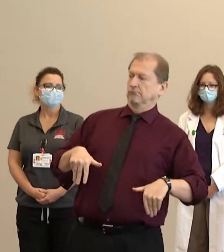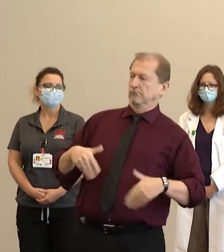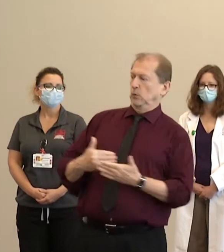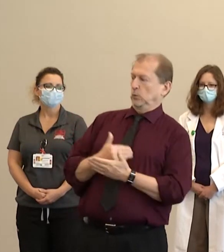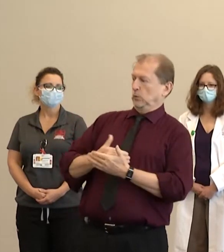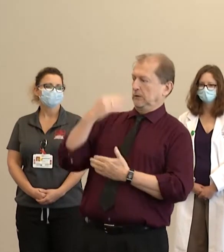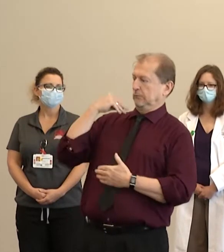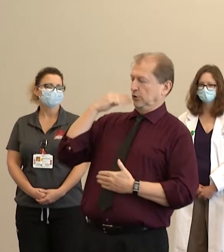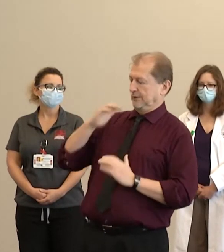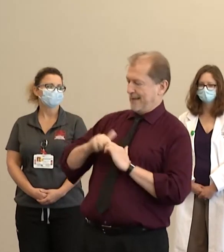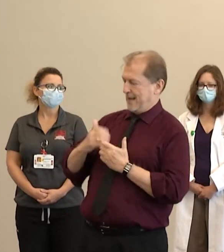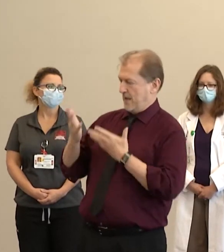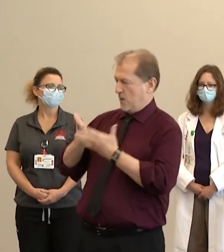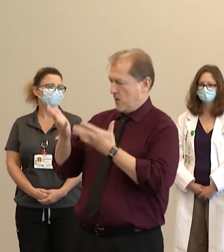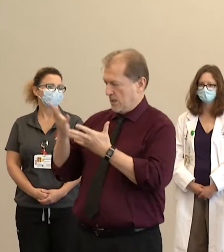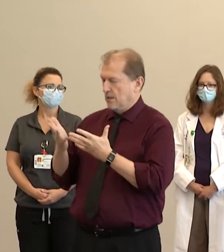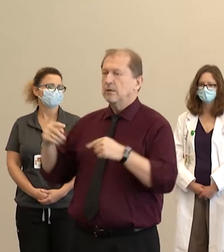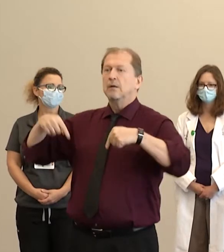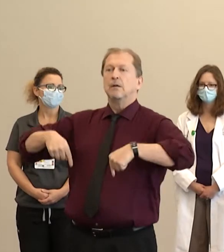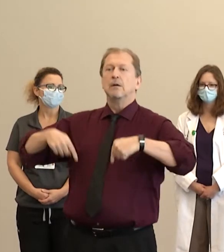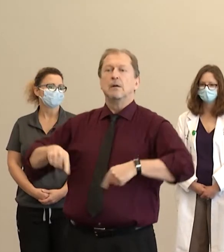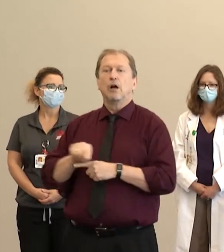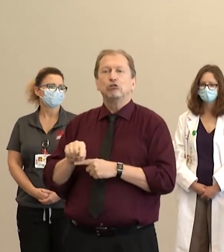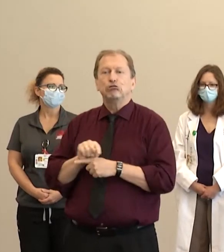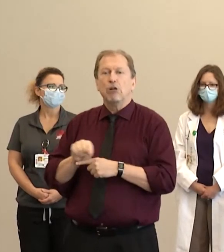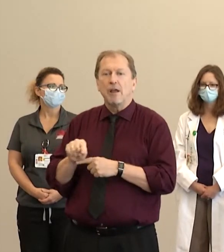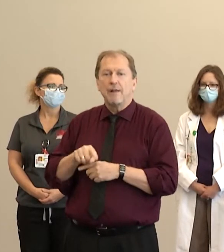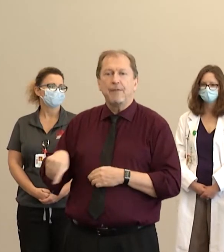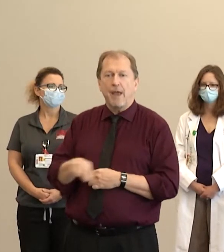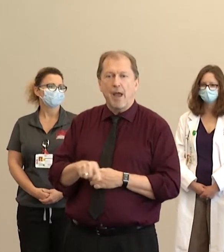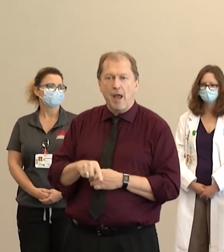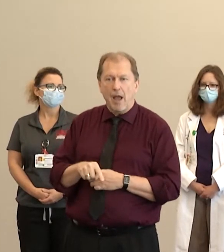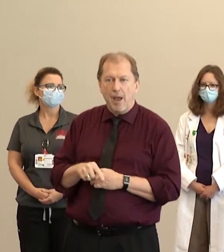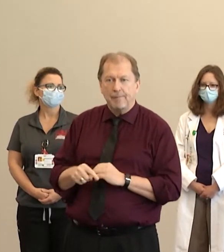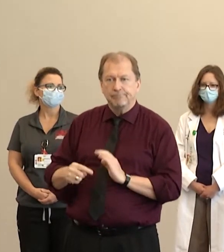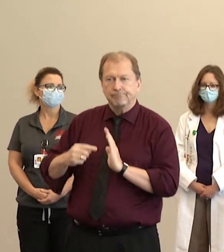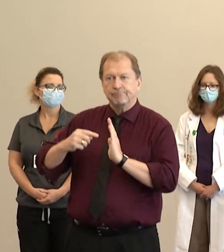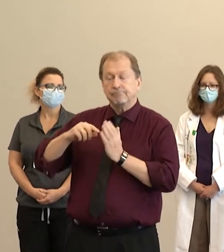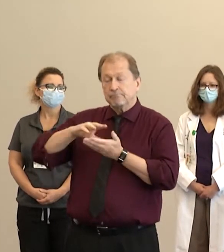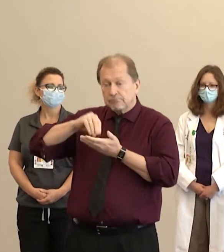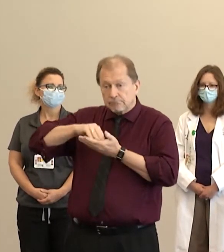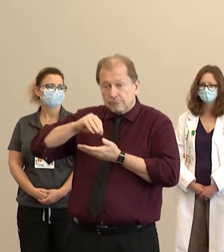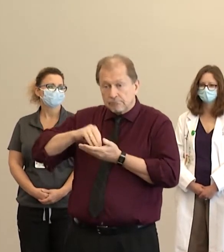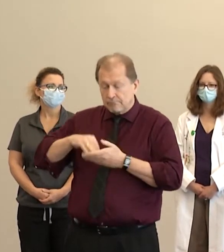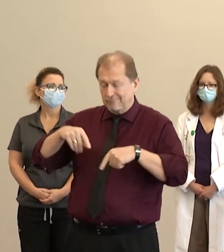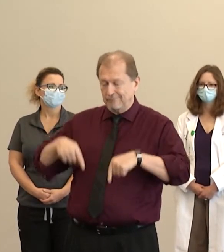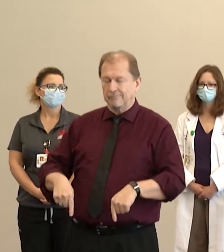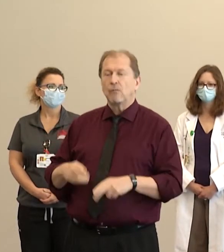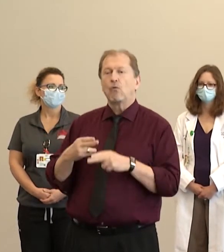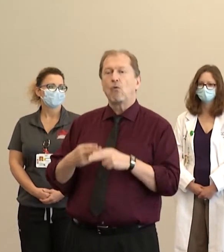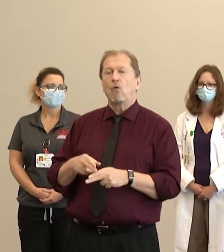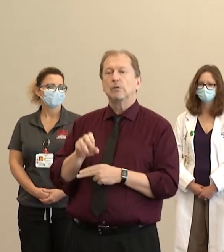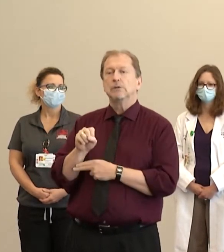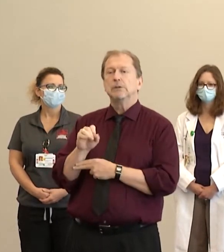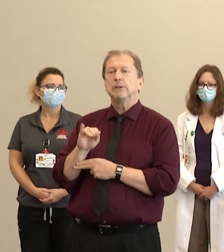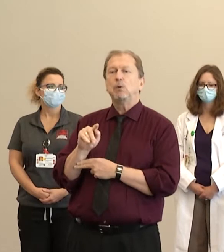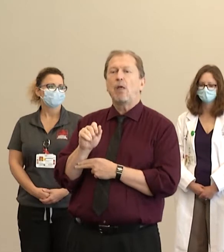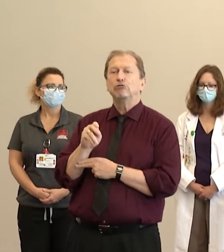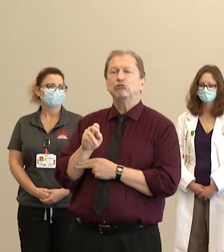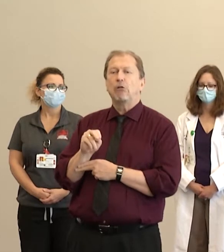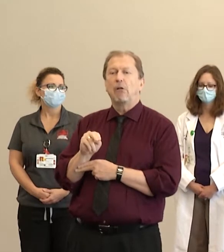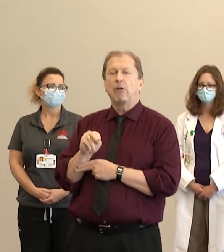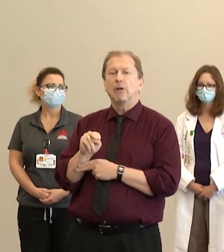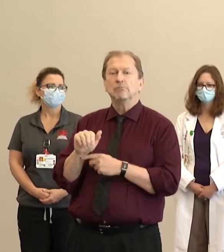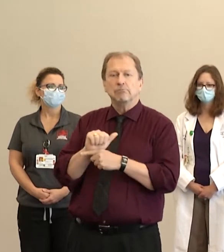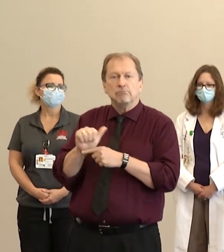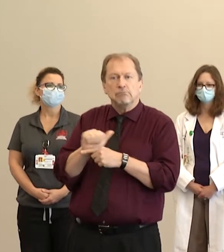Dr. Michelle Surgill is Director of the Simulation Center for Cook County Health. The Simulation Lab has